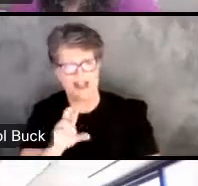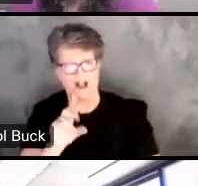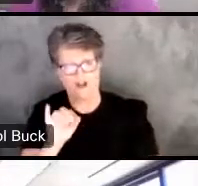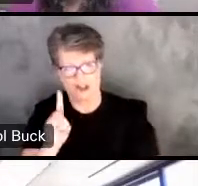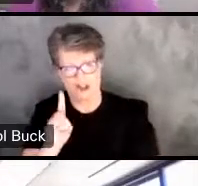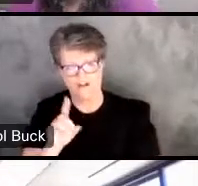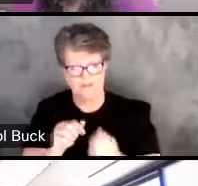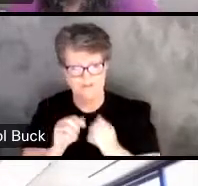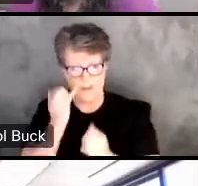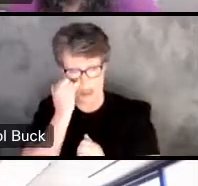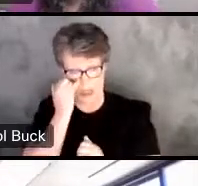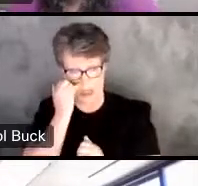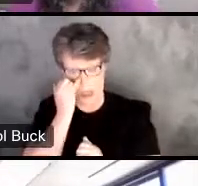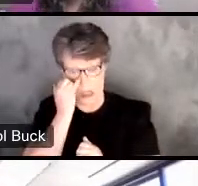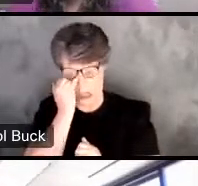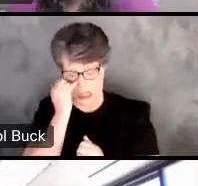we'll clarify